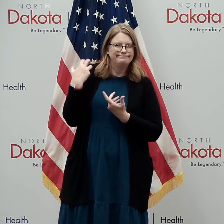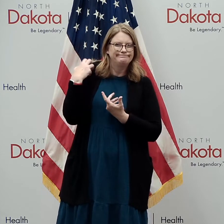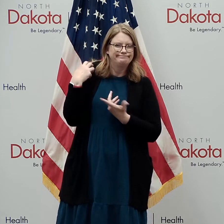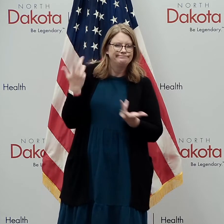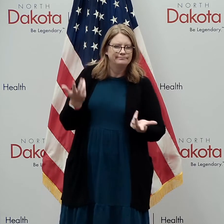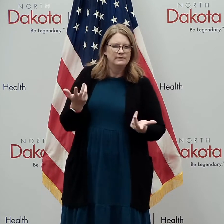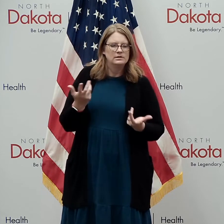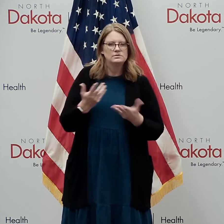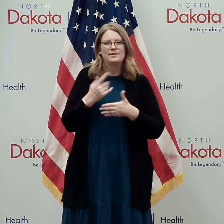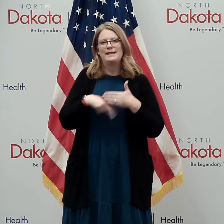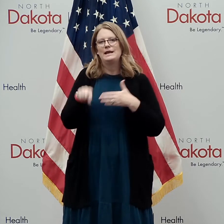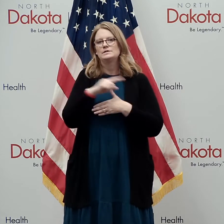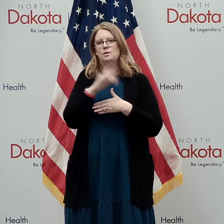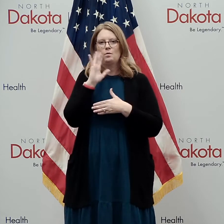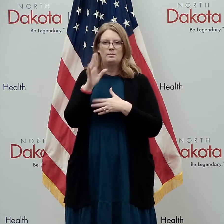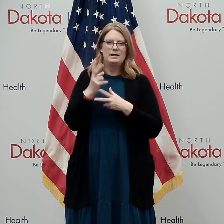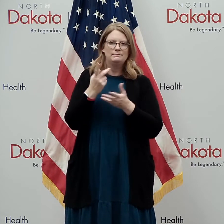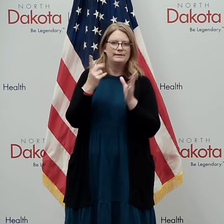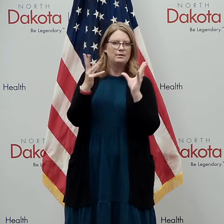be doing in the next week.